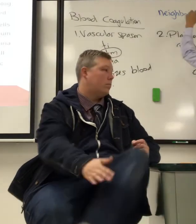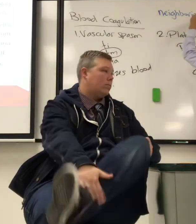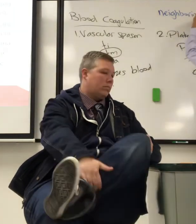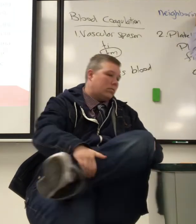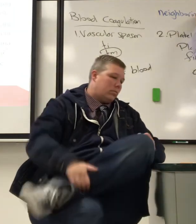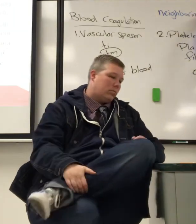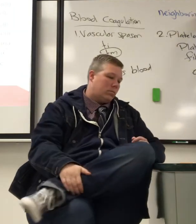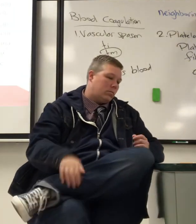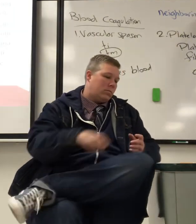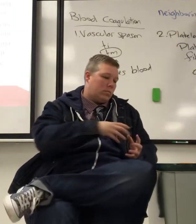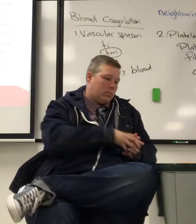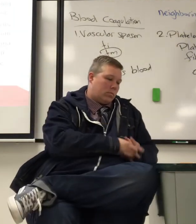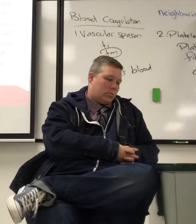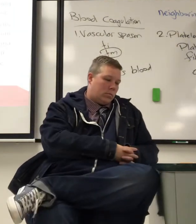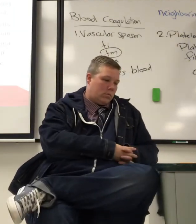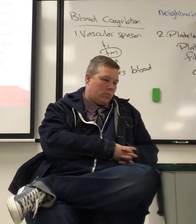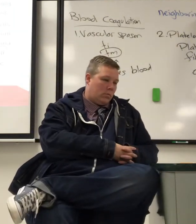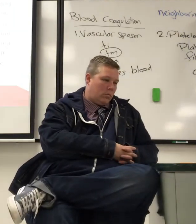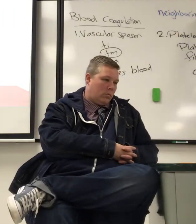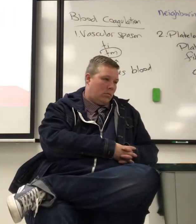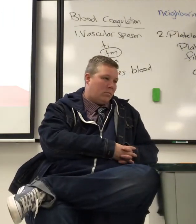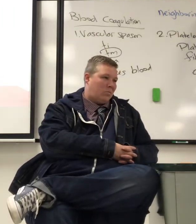Neighboring